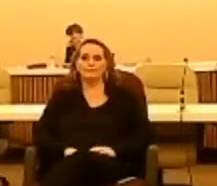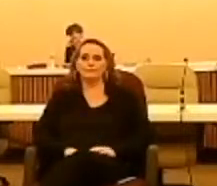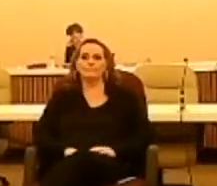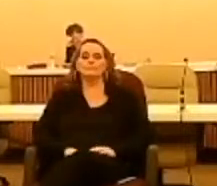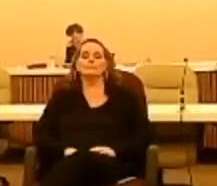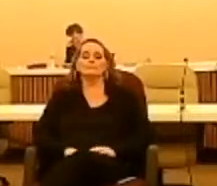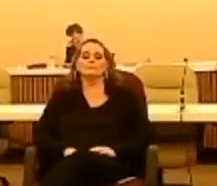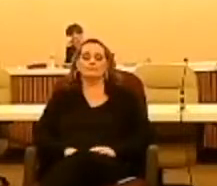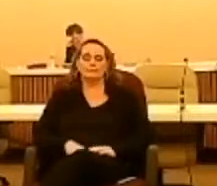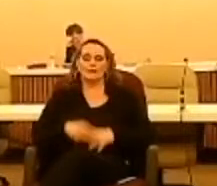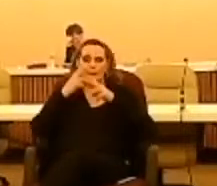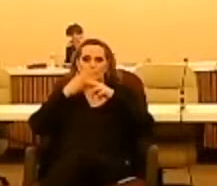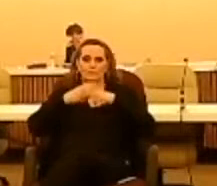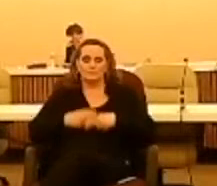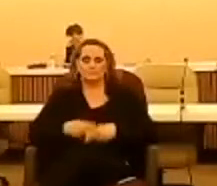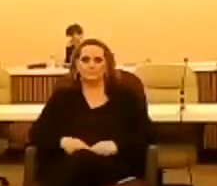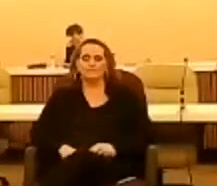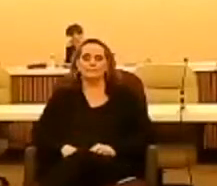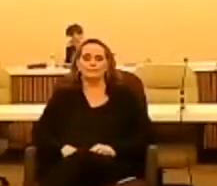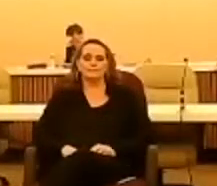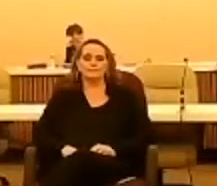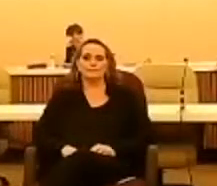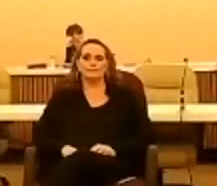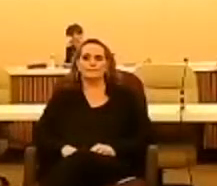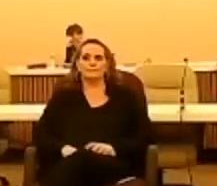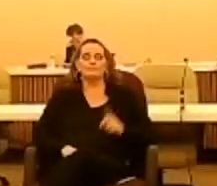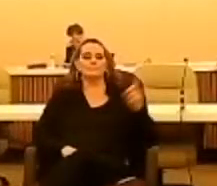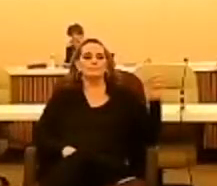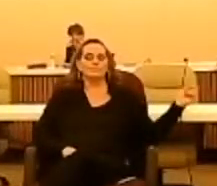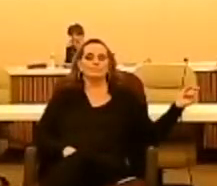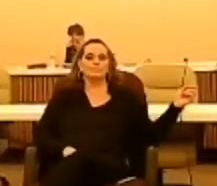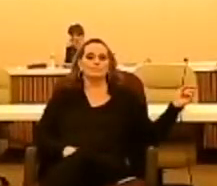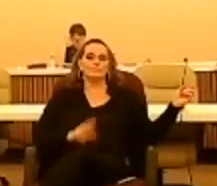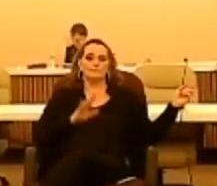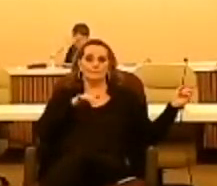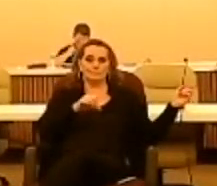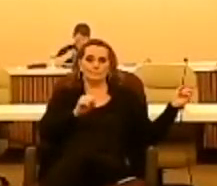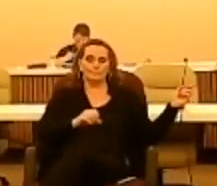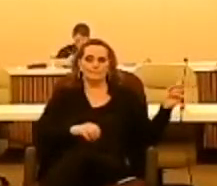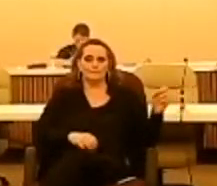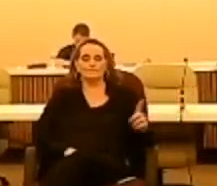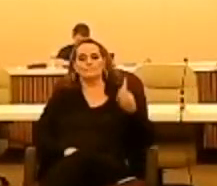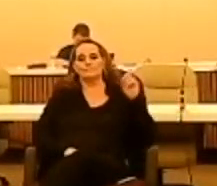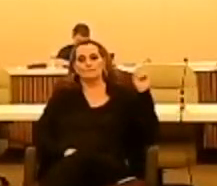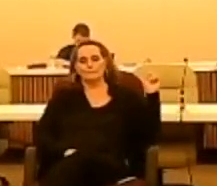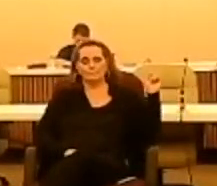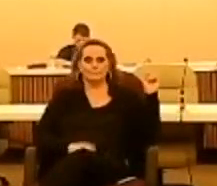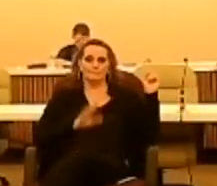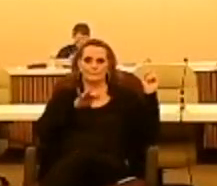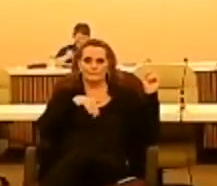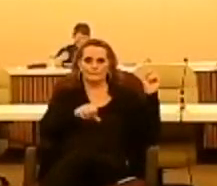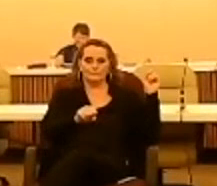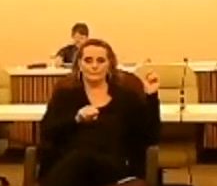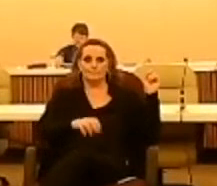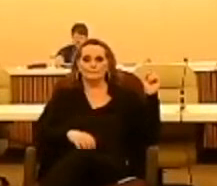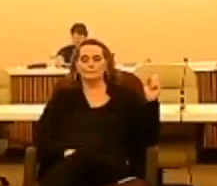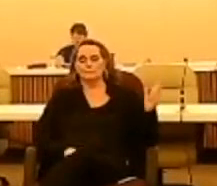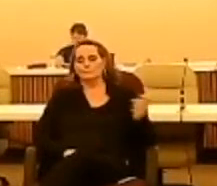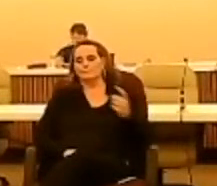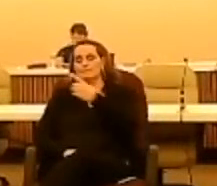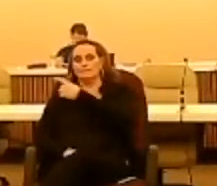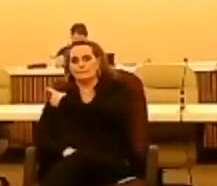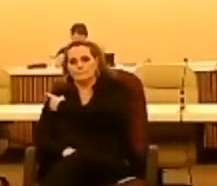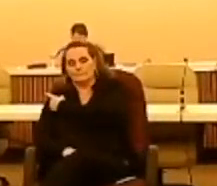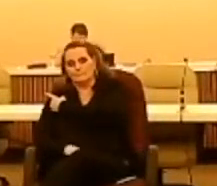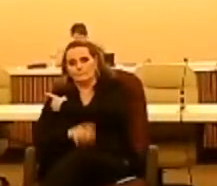Hearing none, please call the roll. Councilmember Barley, Aye. Councilmember Stafford, Aye.